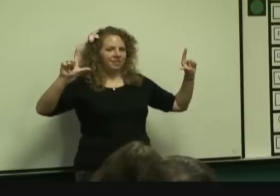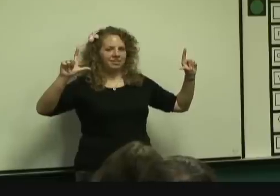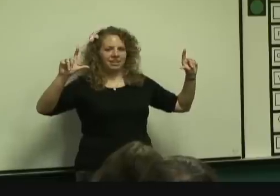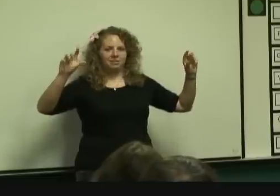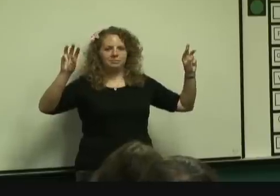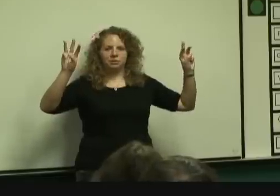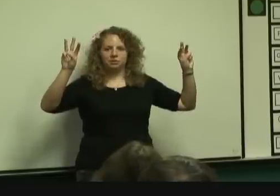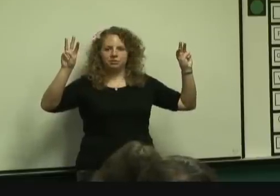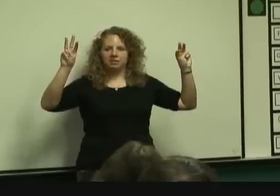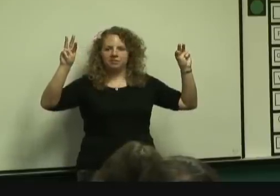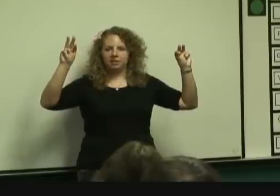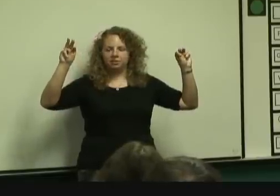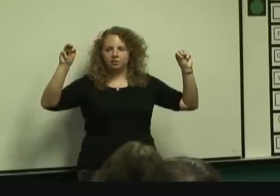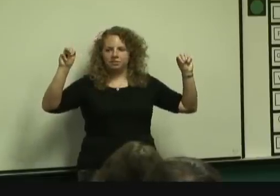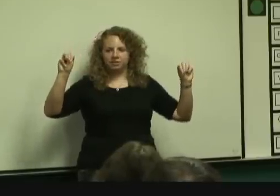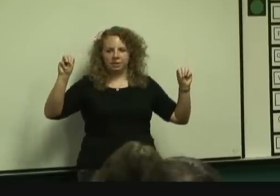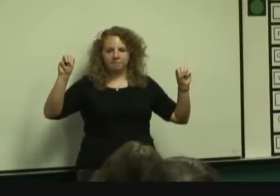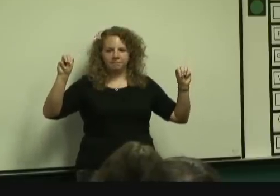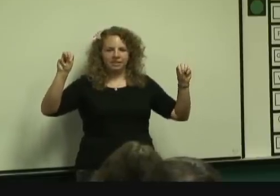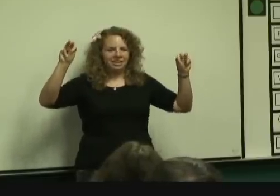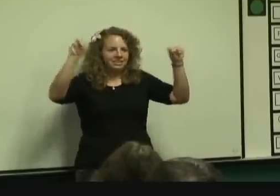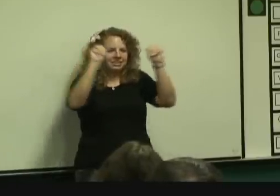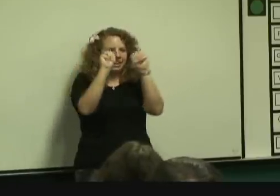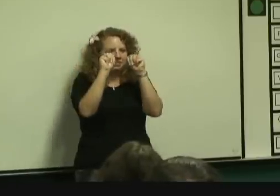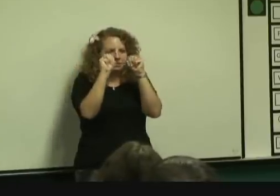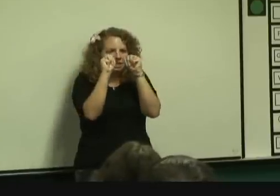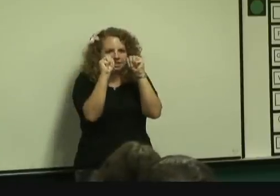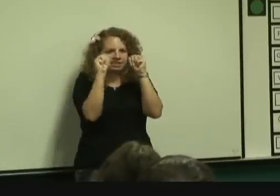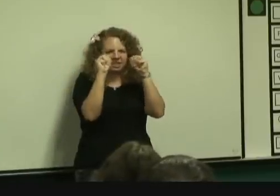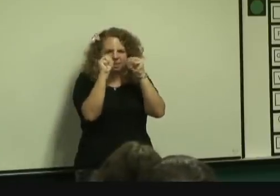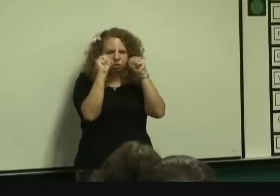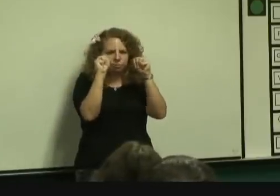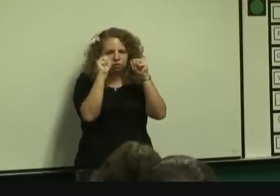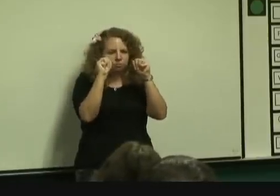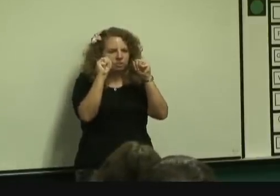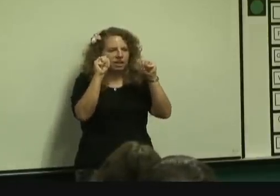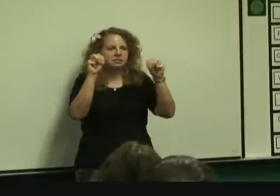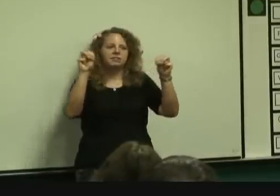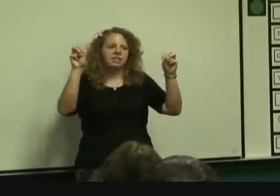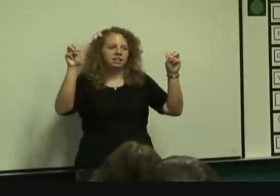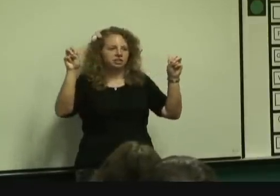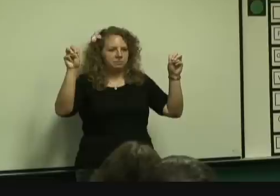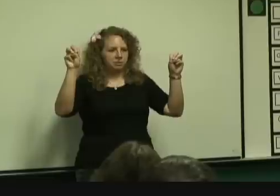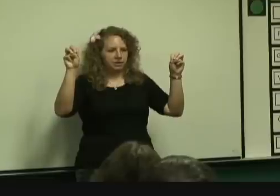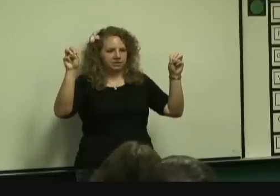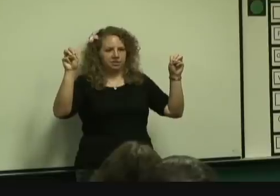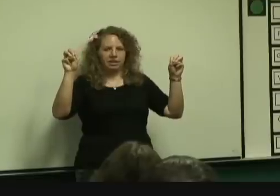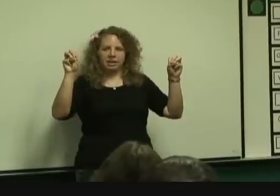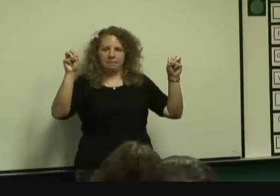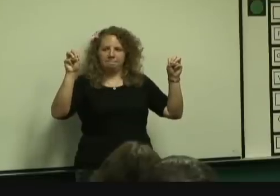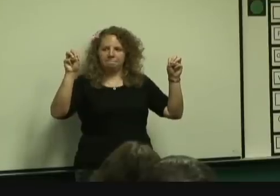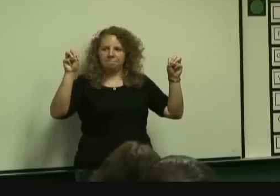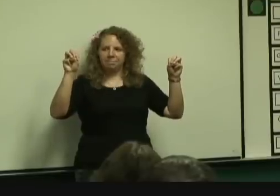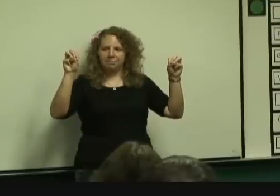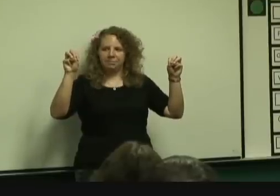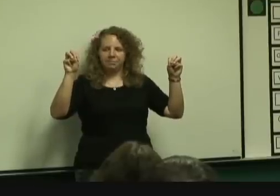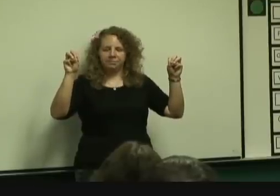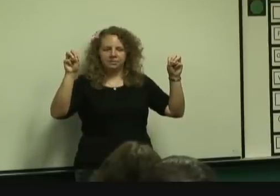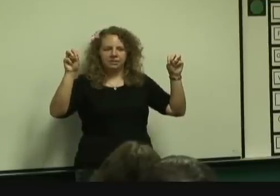And then M, so your three fingers over your thumb. It doesn't have to be tucked in like super, super tight. It can just be resting on M.